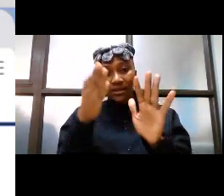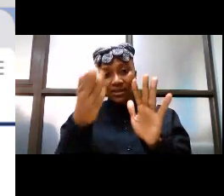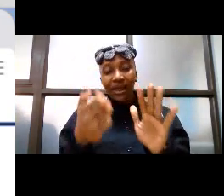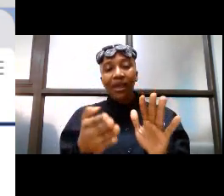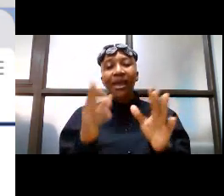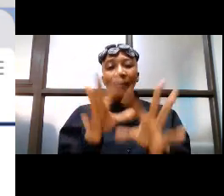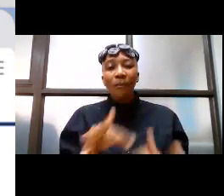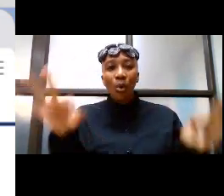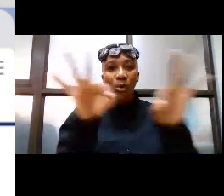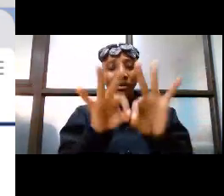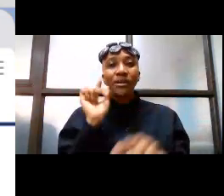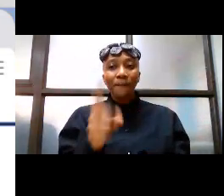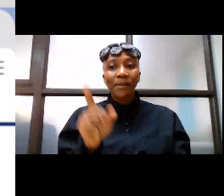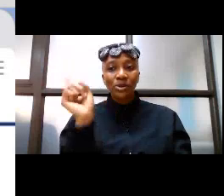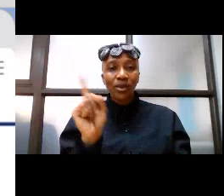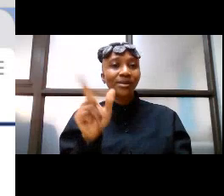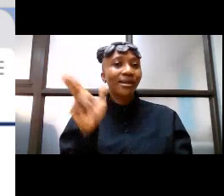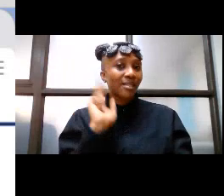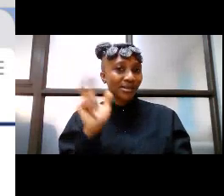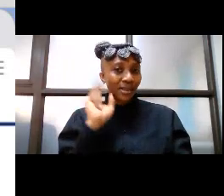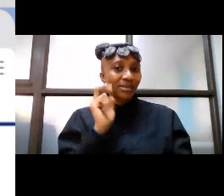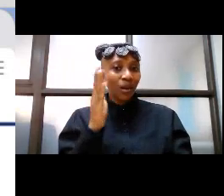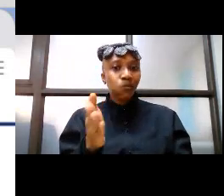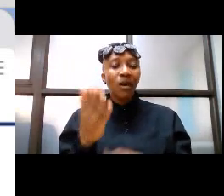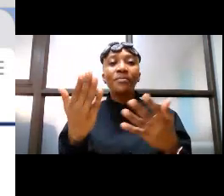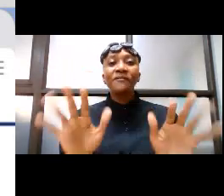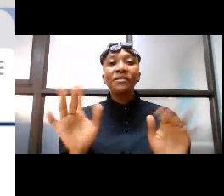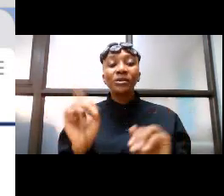to listen to. Then